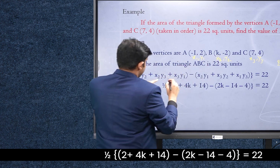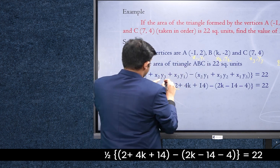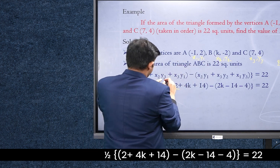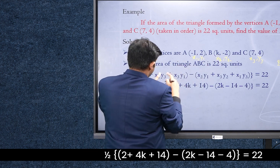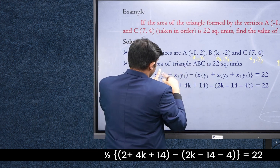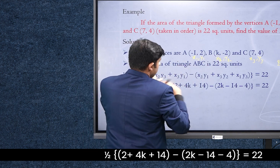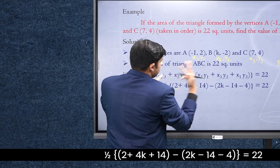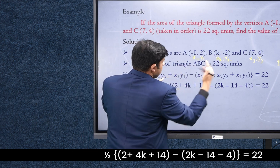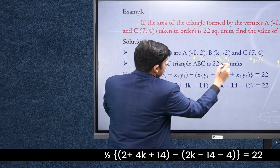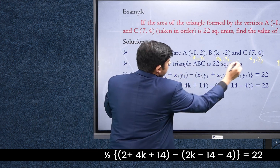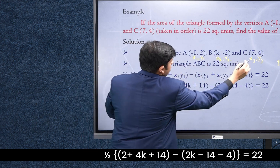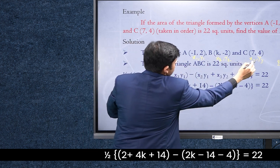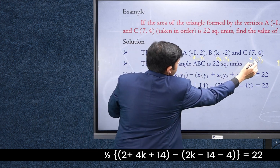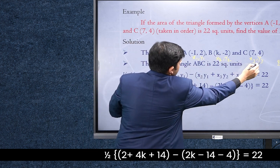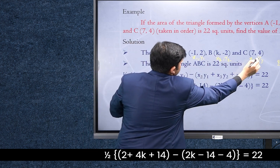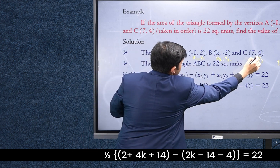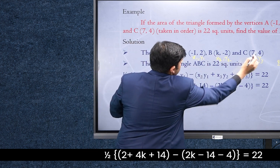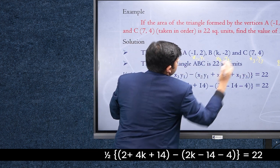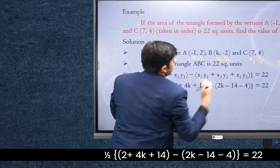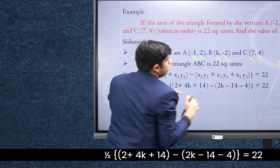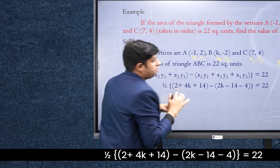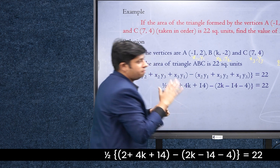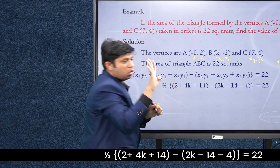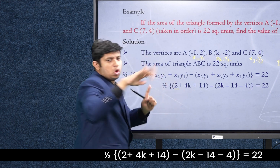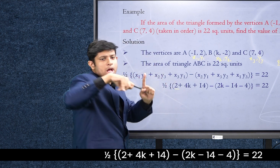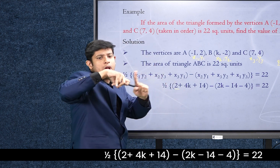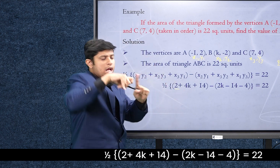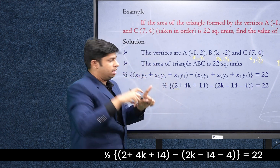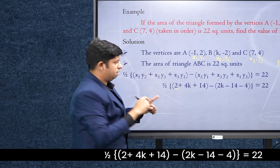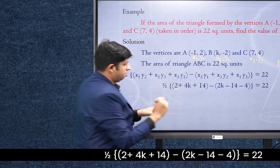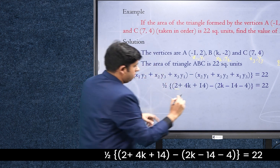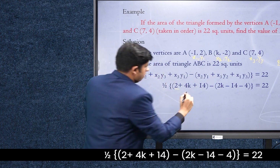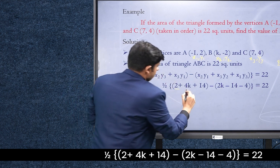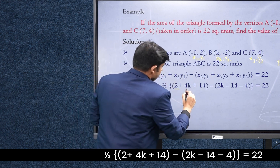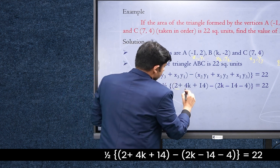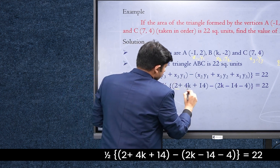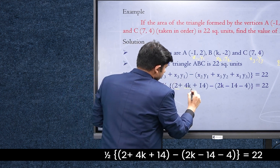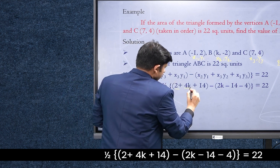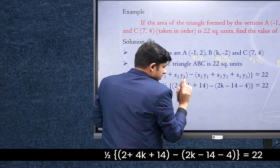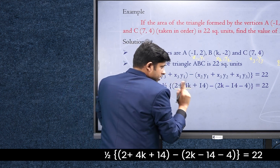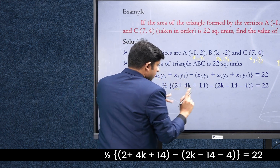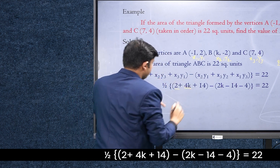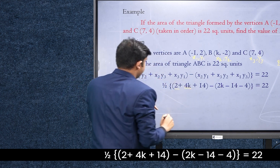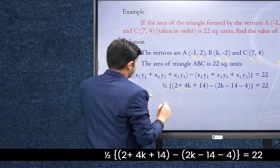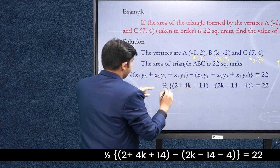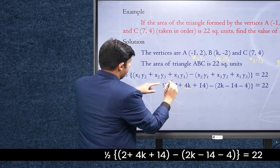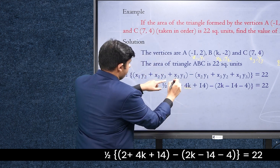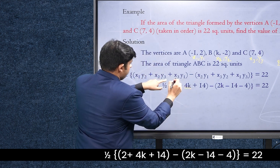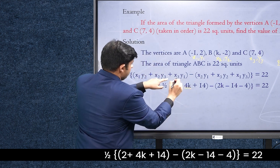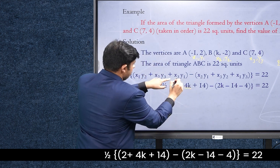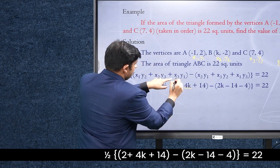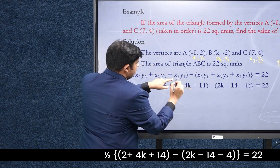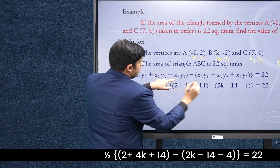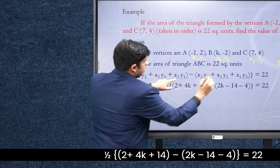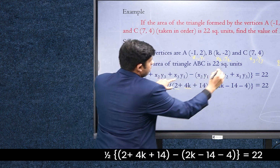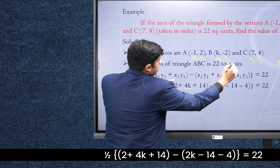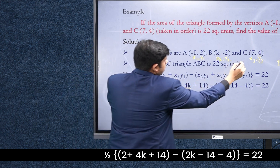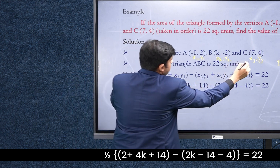into 2 plus 4k plus 14 minus 2k minus 14 minus 4 is equal